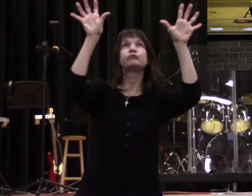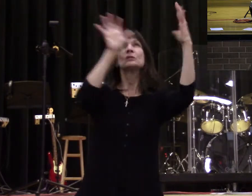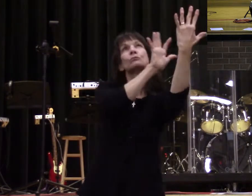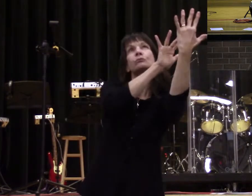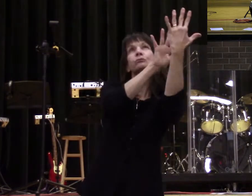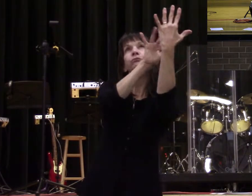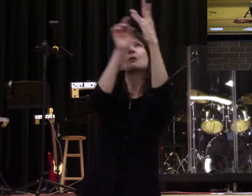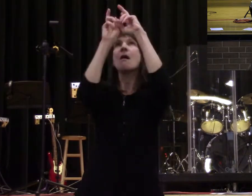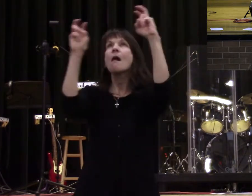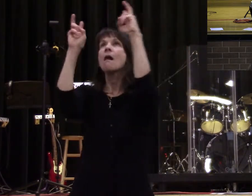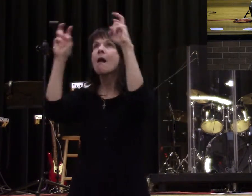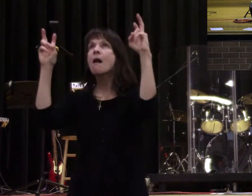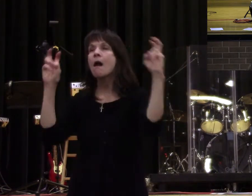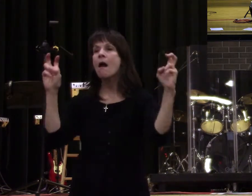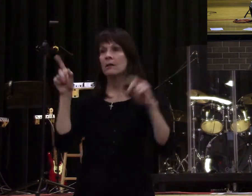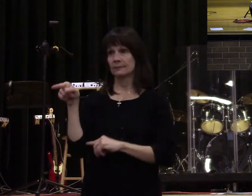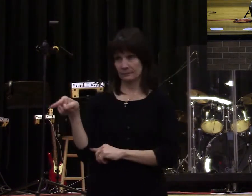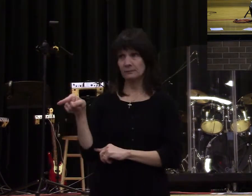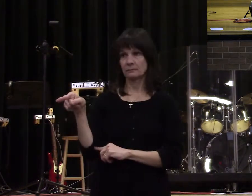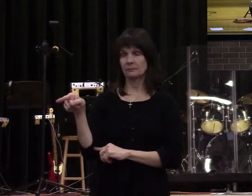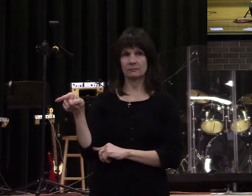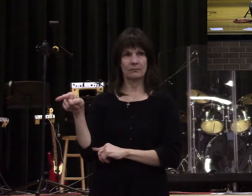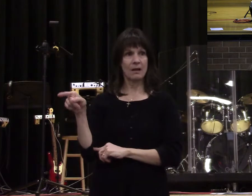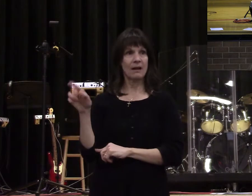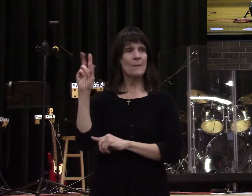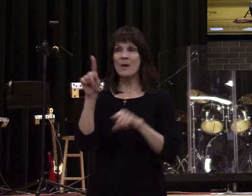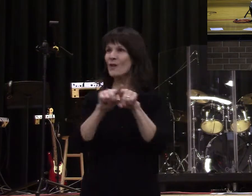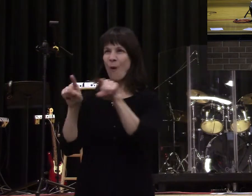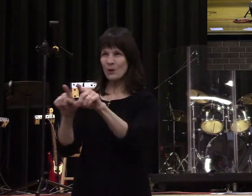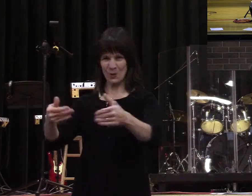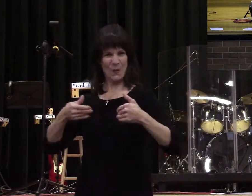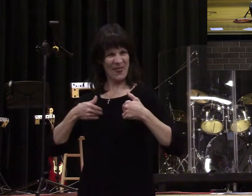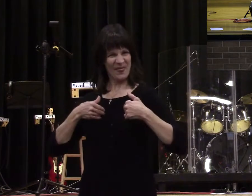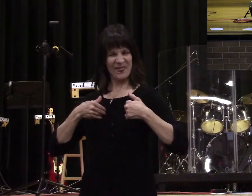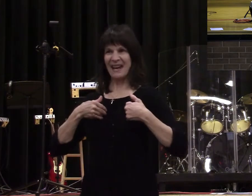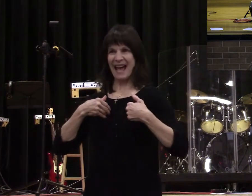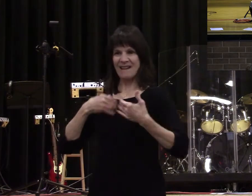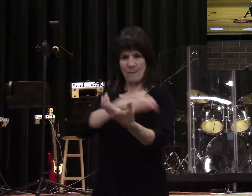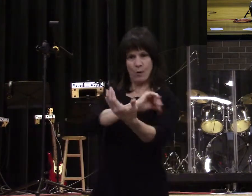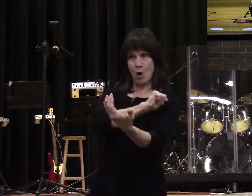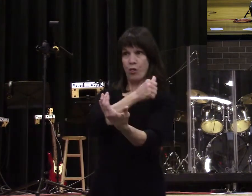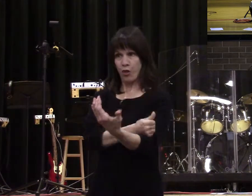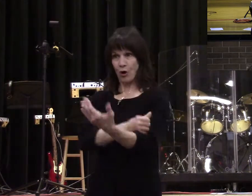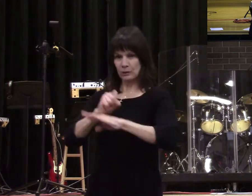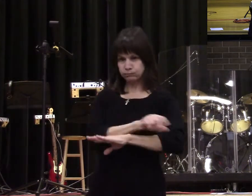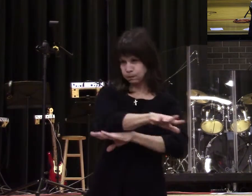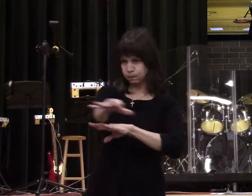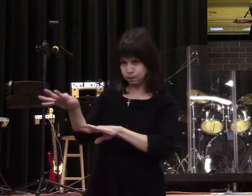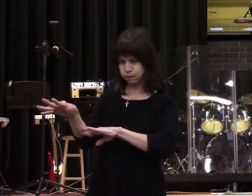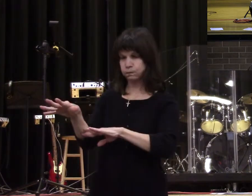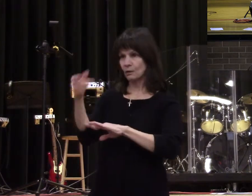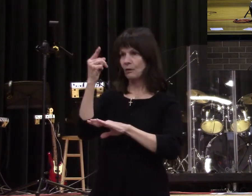very politically connected? These were political powerhouses. The Magi were political brokers. All